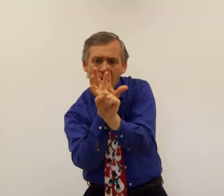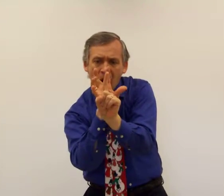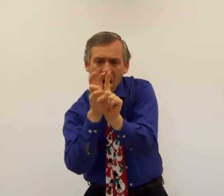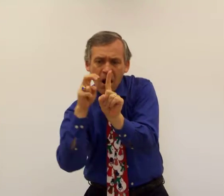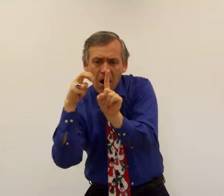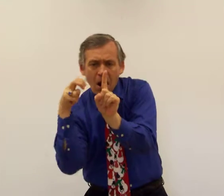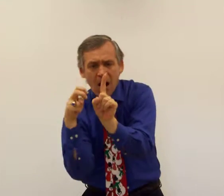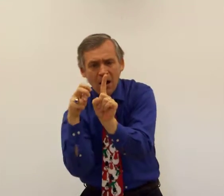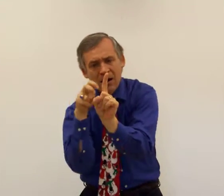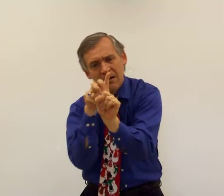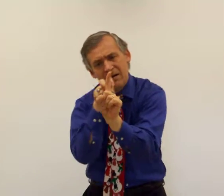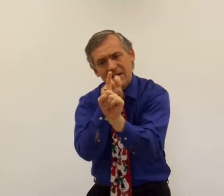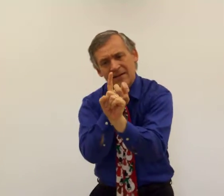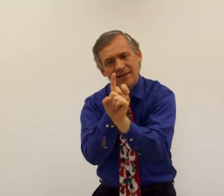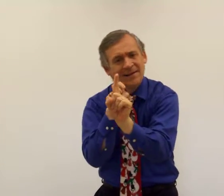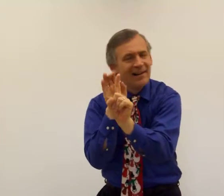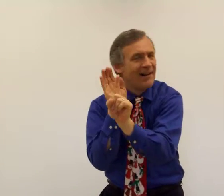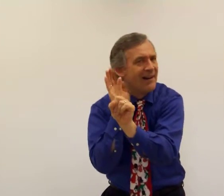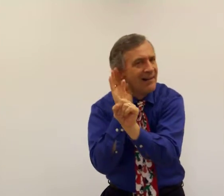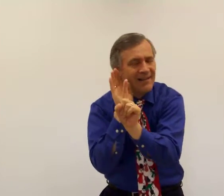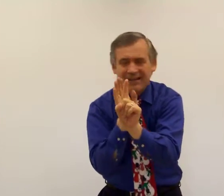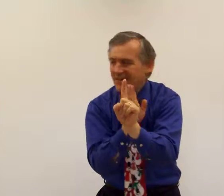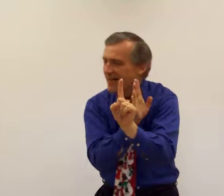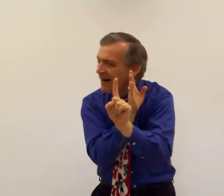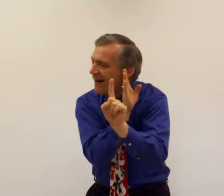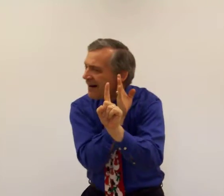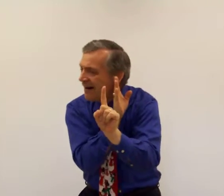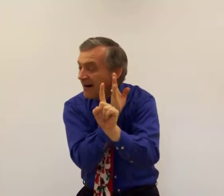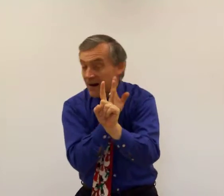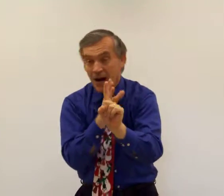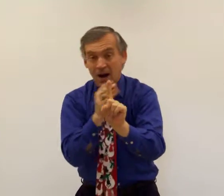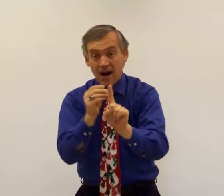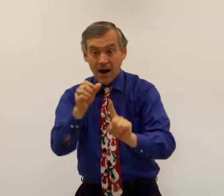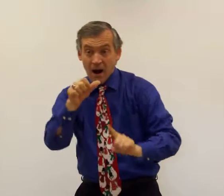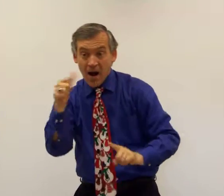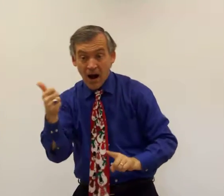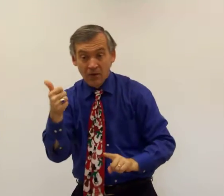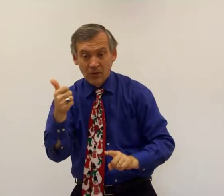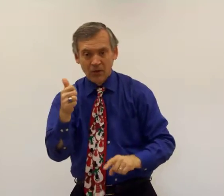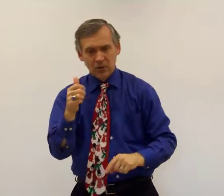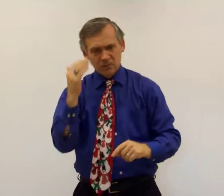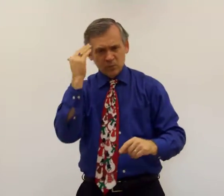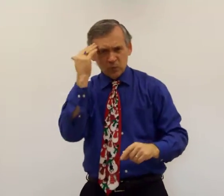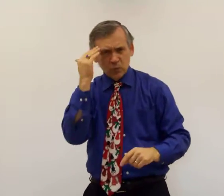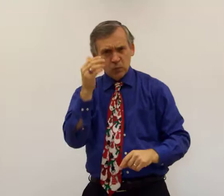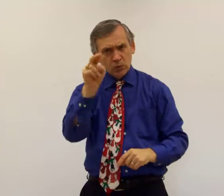and nymphs and woodland gods would listen to him enchanted.